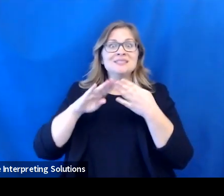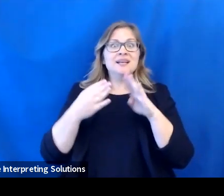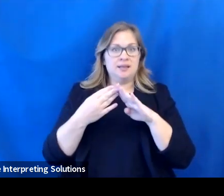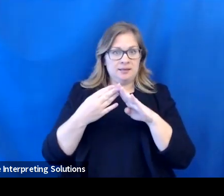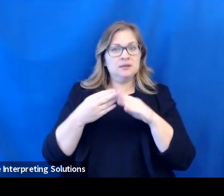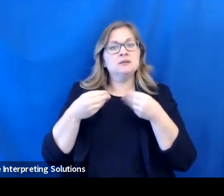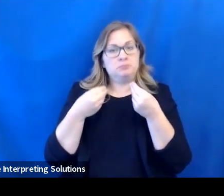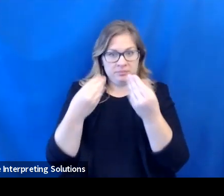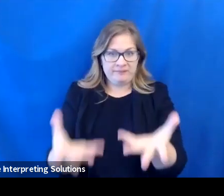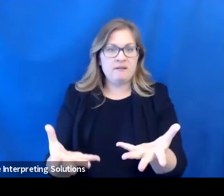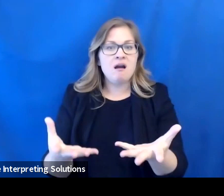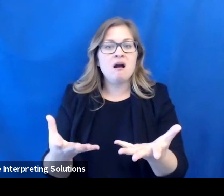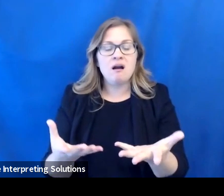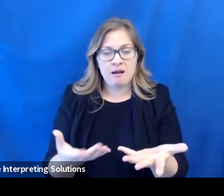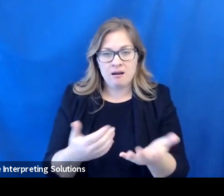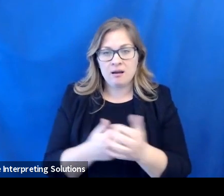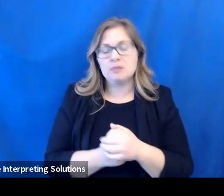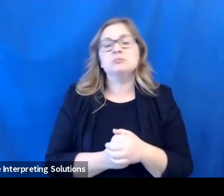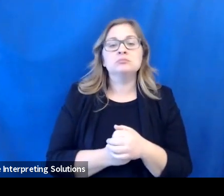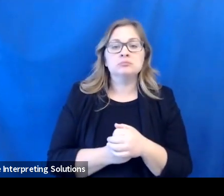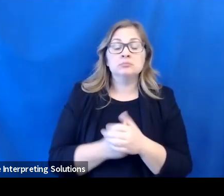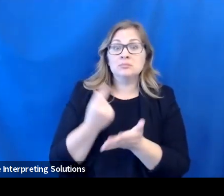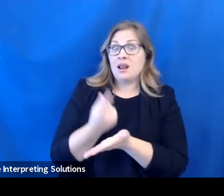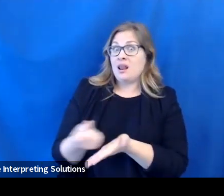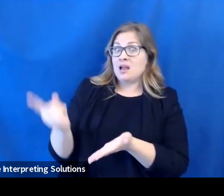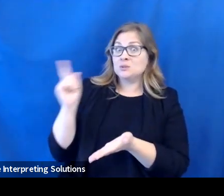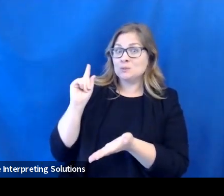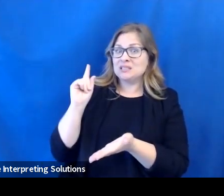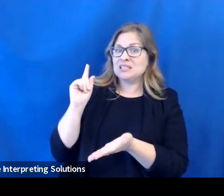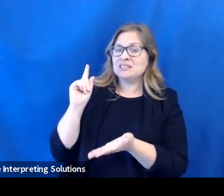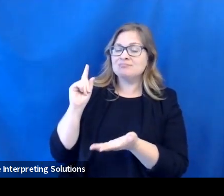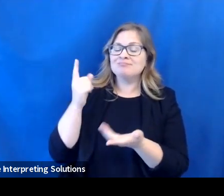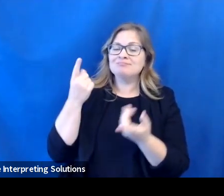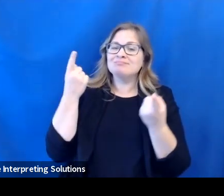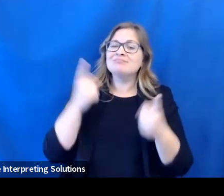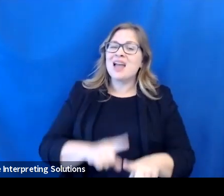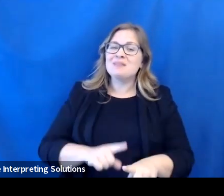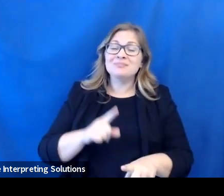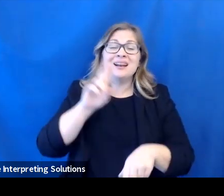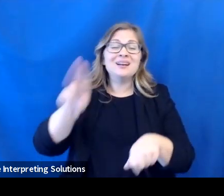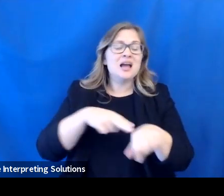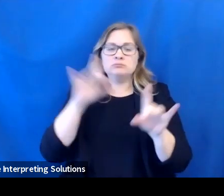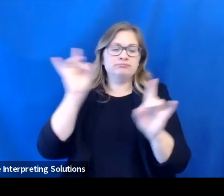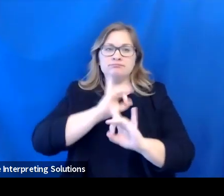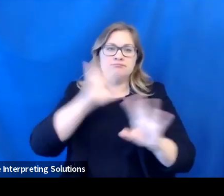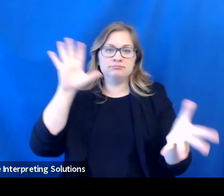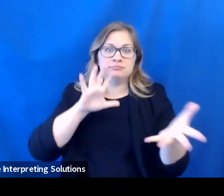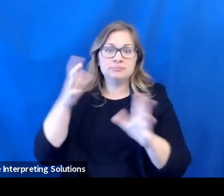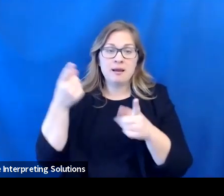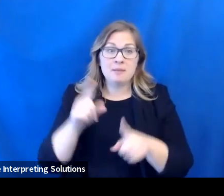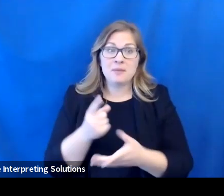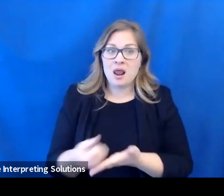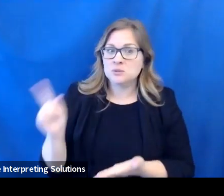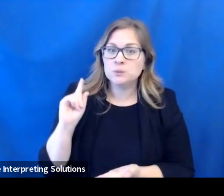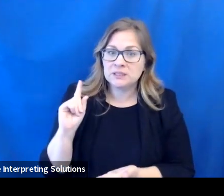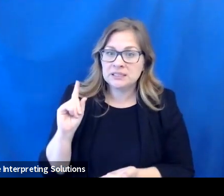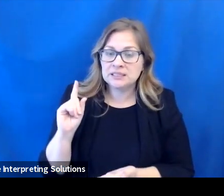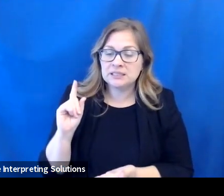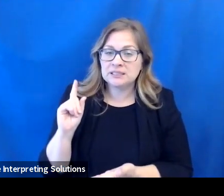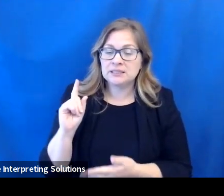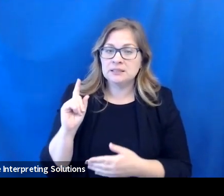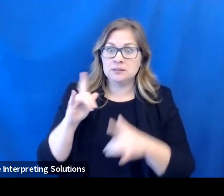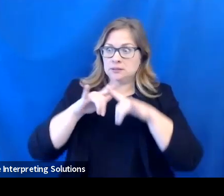week that we're not immune to natural disasters or other incidents just because we're fighting the virus, as the governor announced